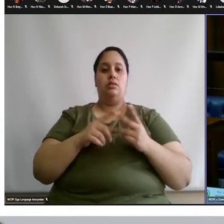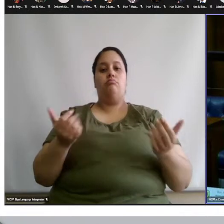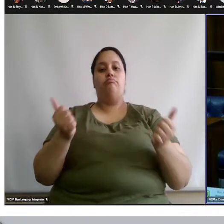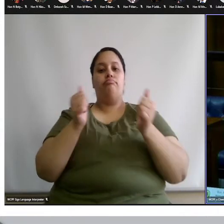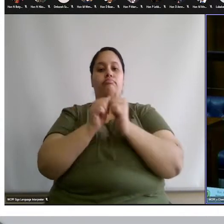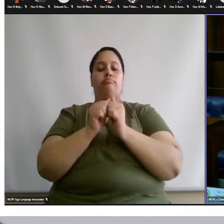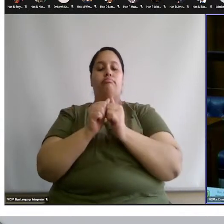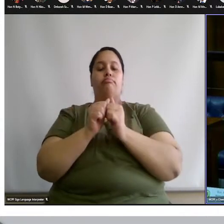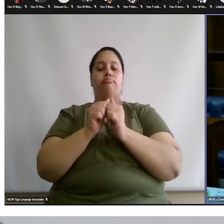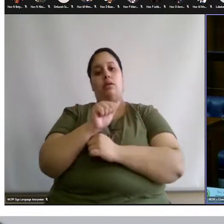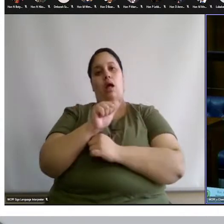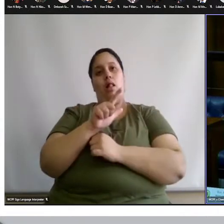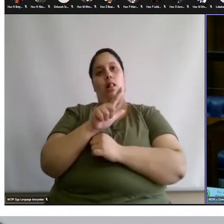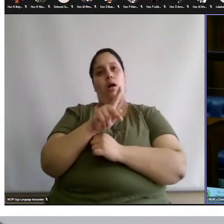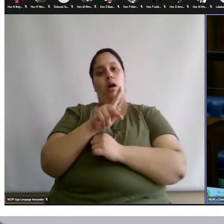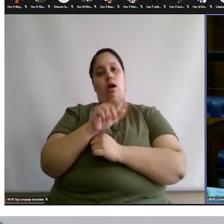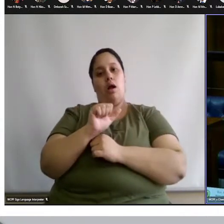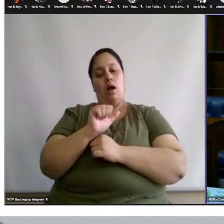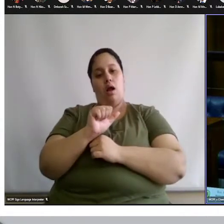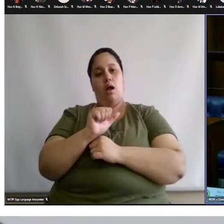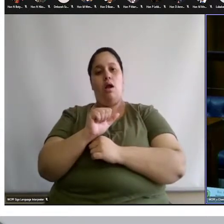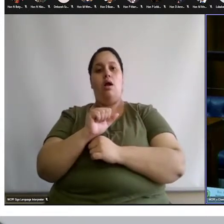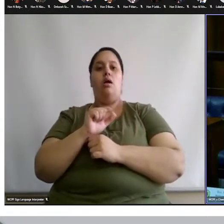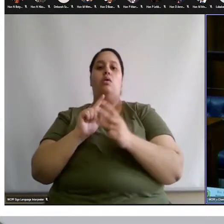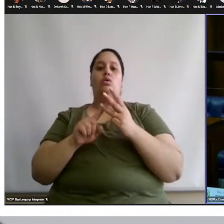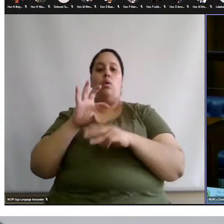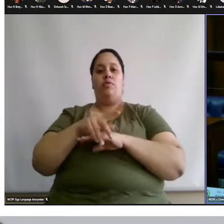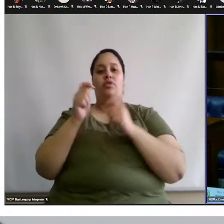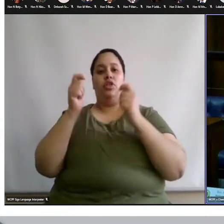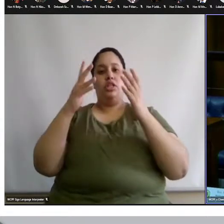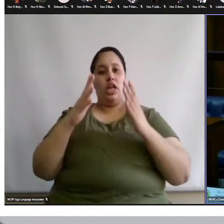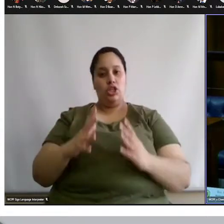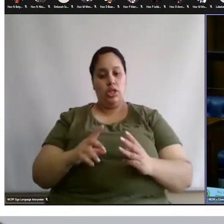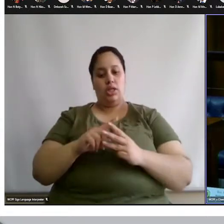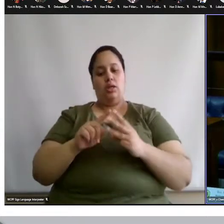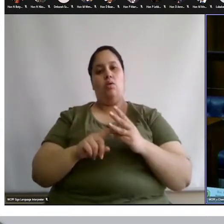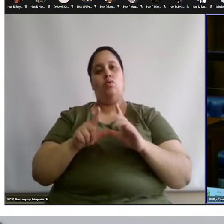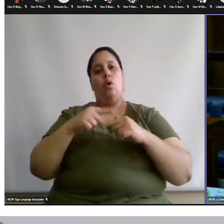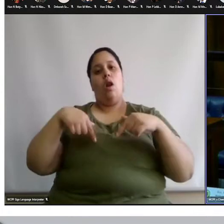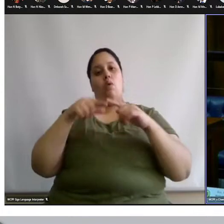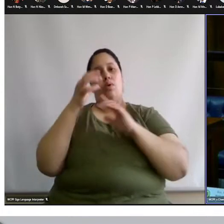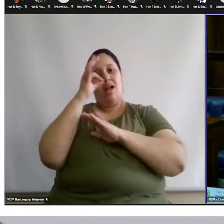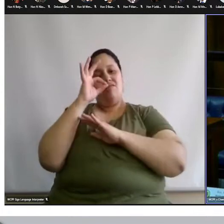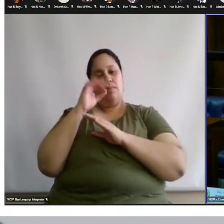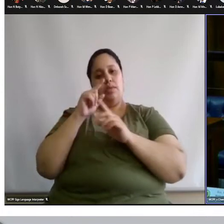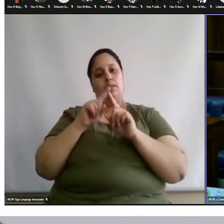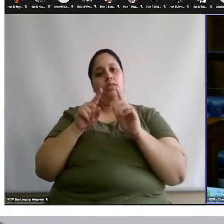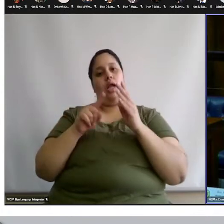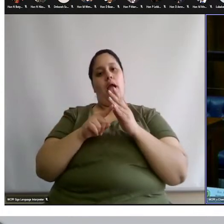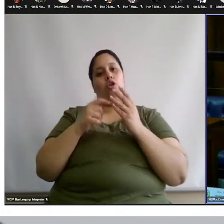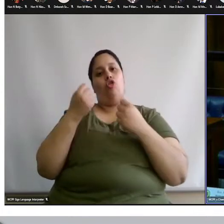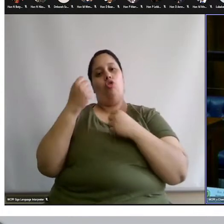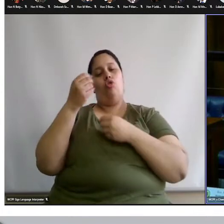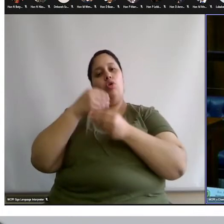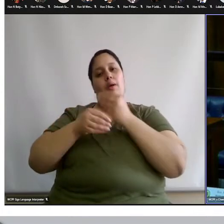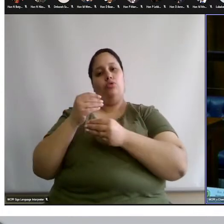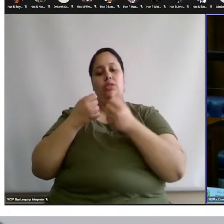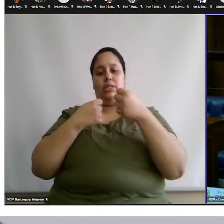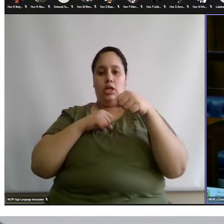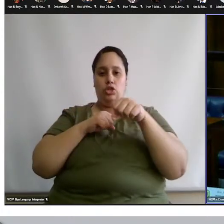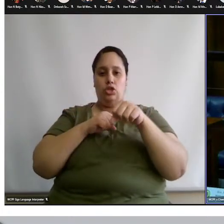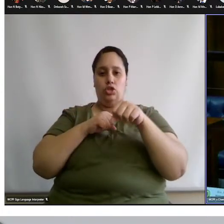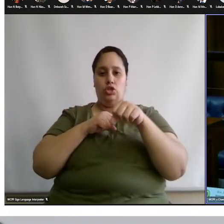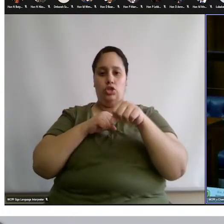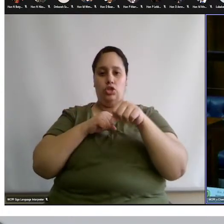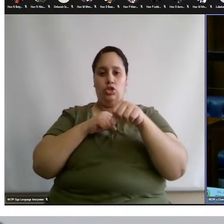Governance and Traditional Affairs and Provincial Treasury, as well as the rollout of local government anti-corruption strategy integrity management